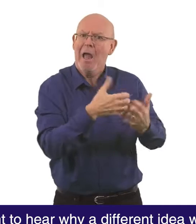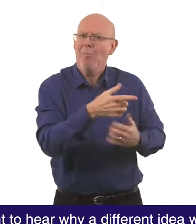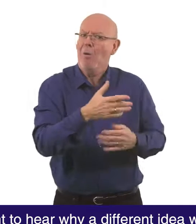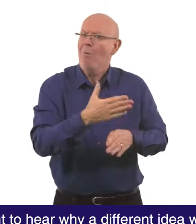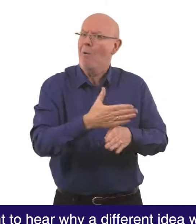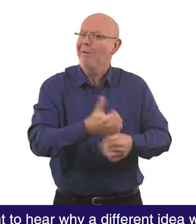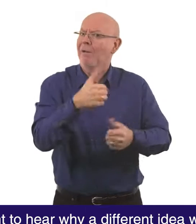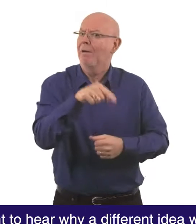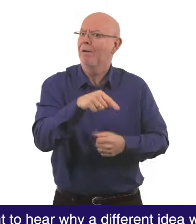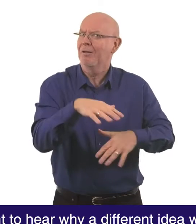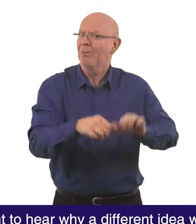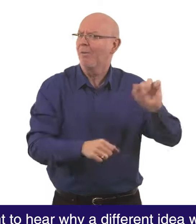work.